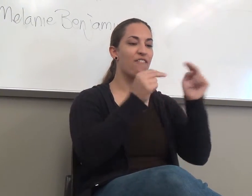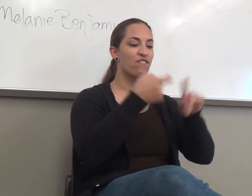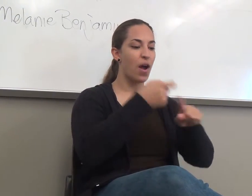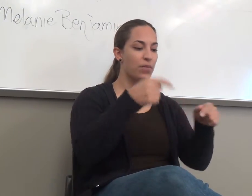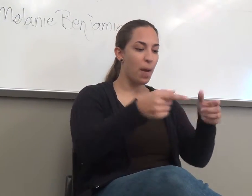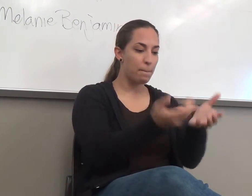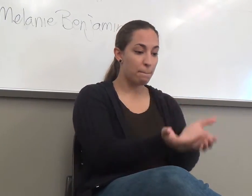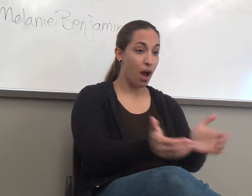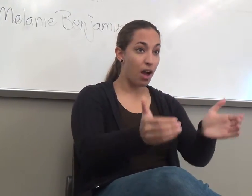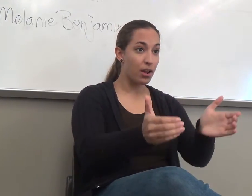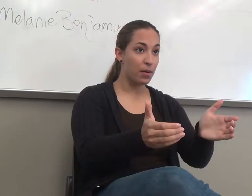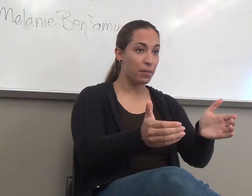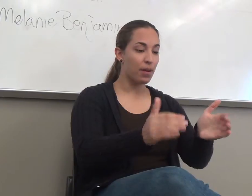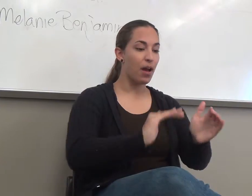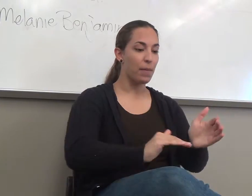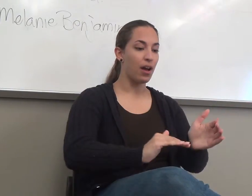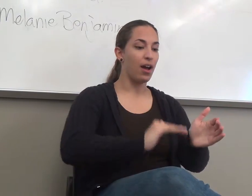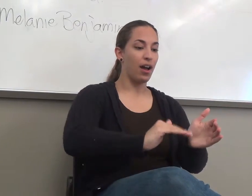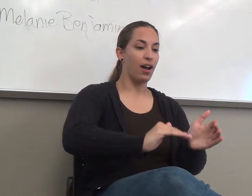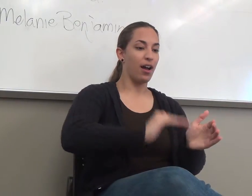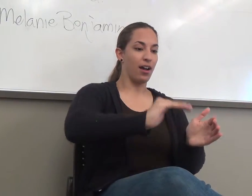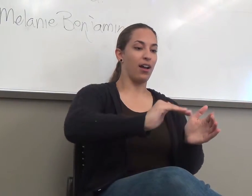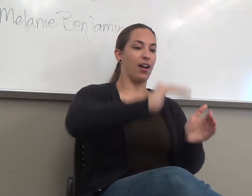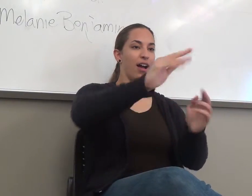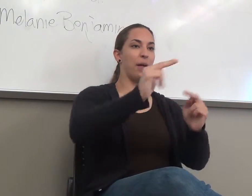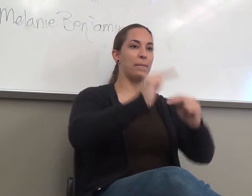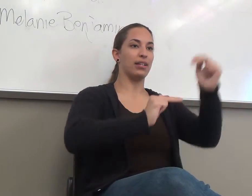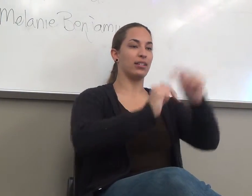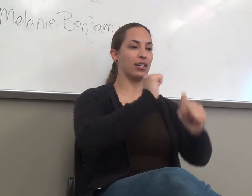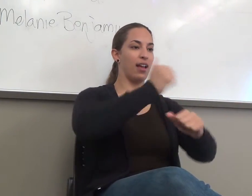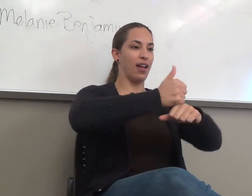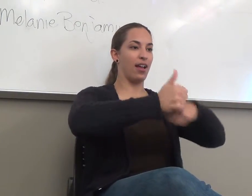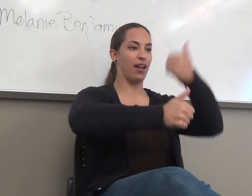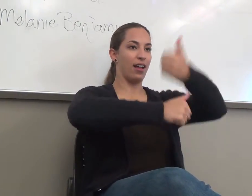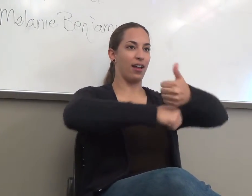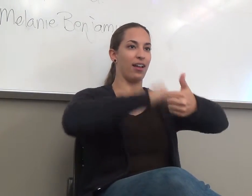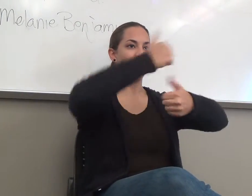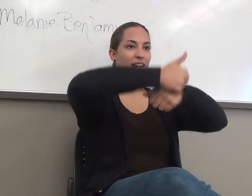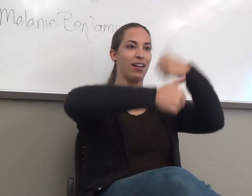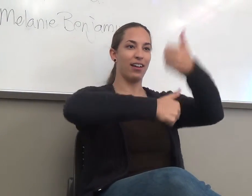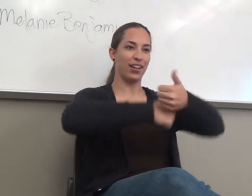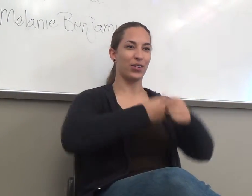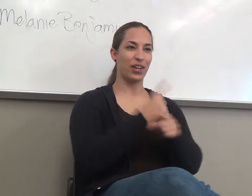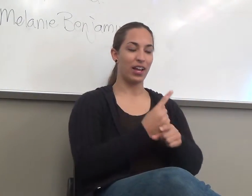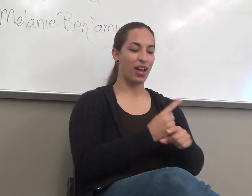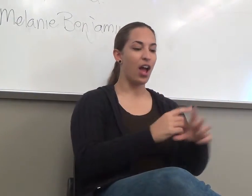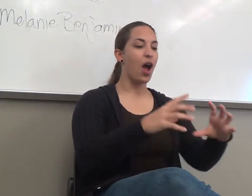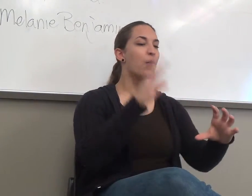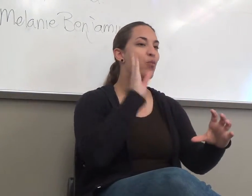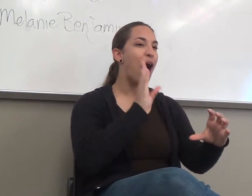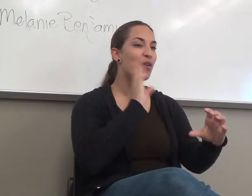She starts from the bottom. There's a brownie on the bottom. On top of that were 2 scoops of ice